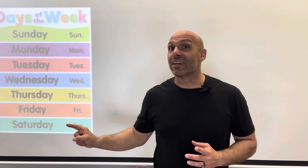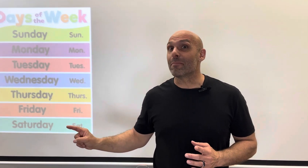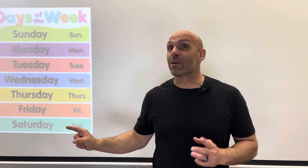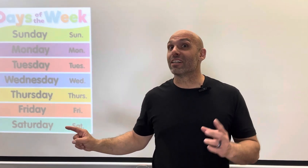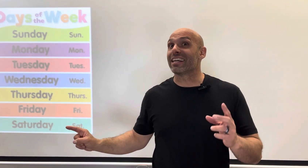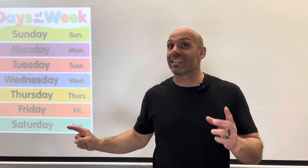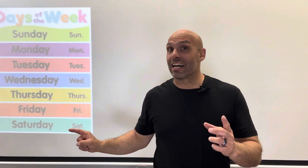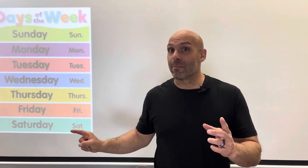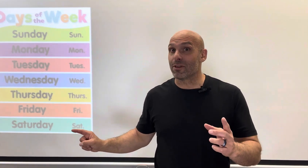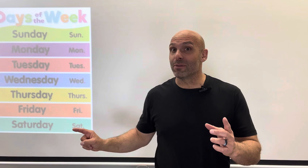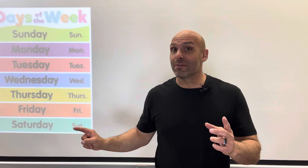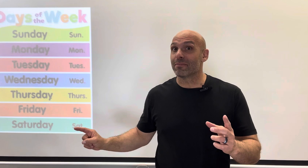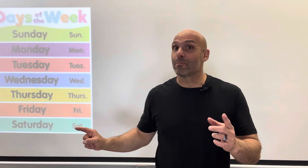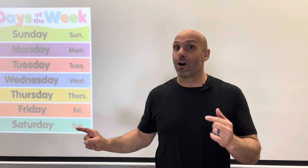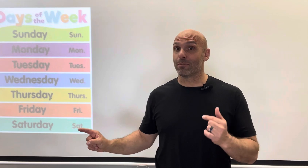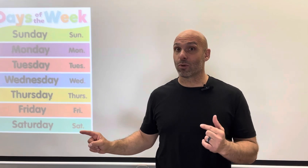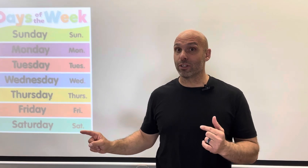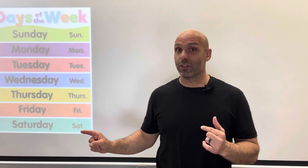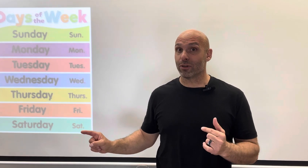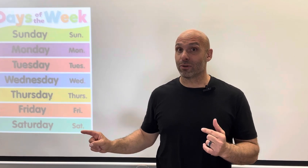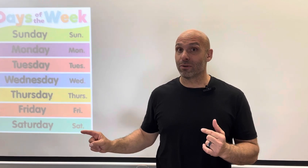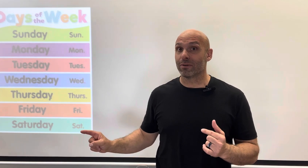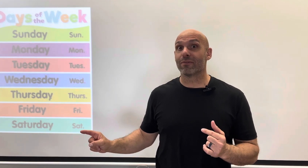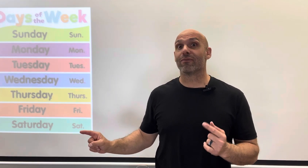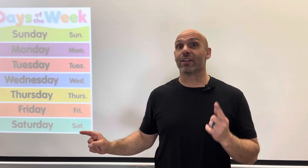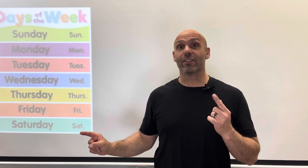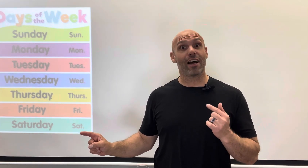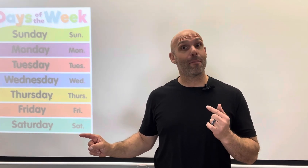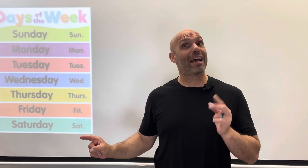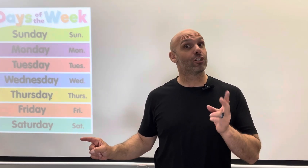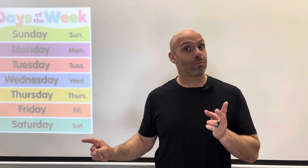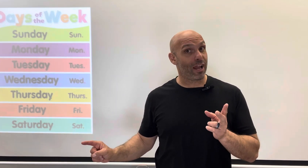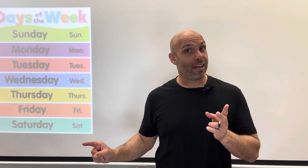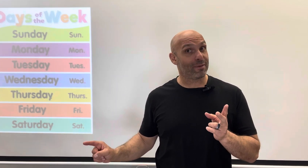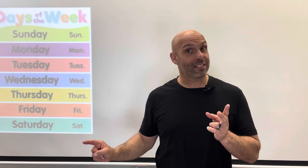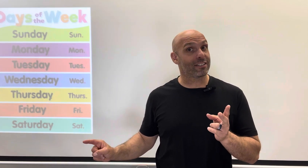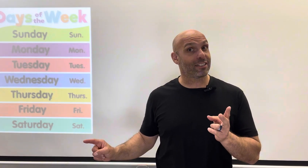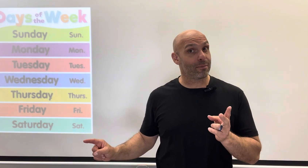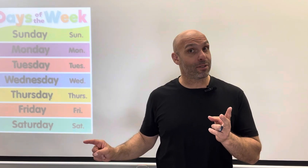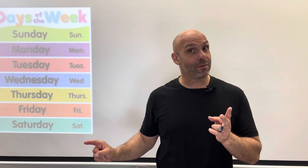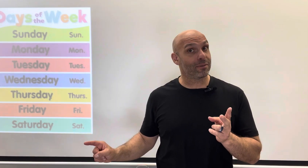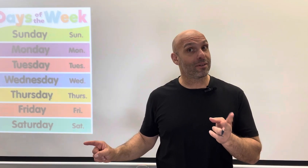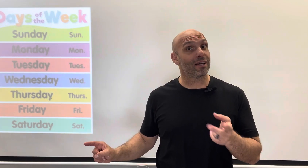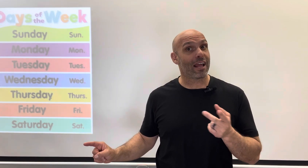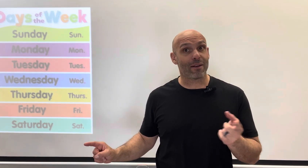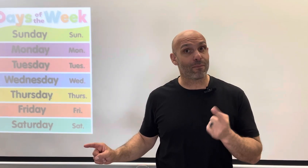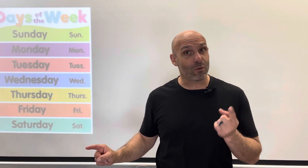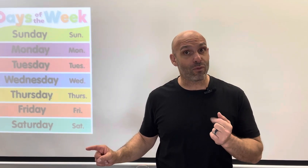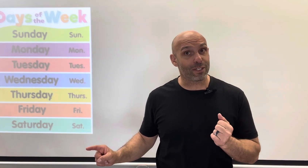Yep, you're going to take a W, palm towards you, fingers up, and spread because it's a W, and move them in a